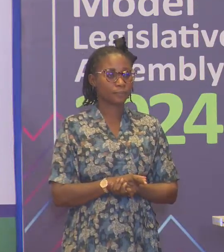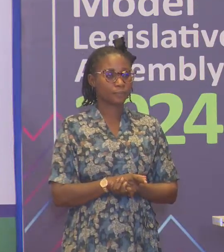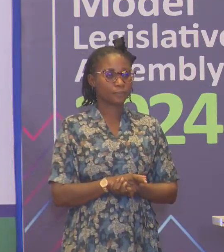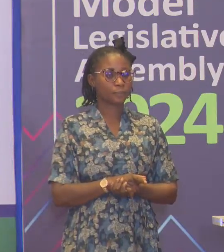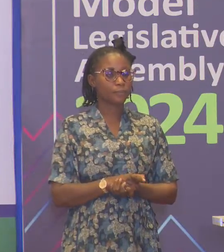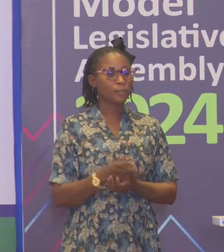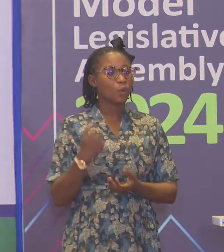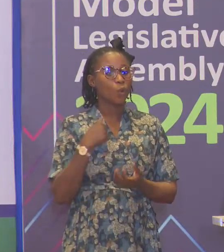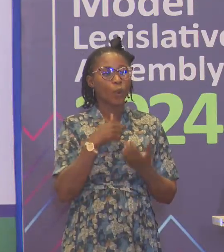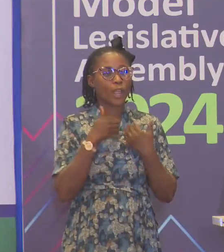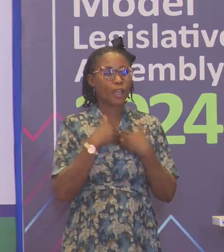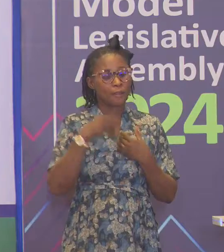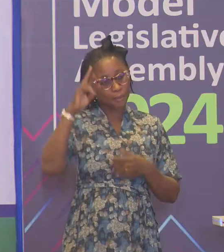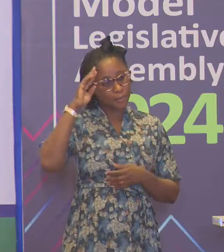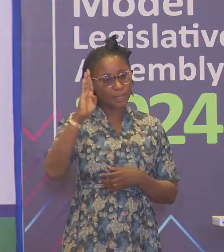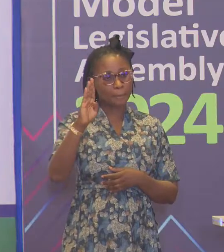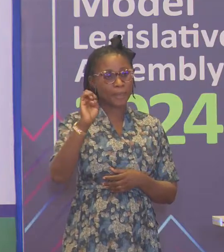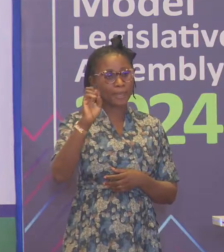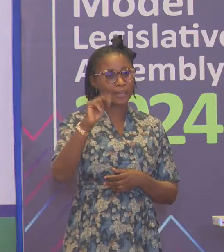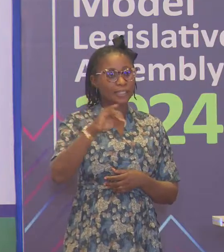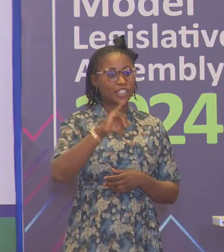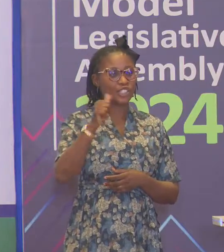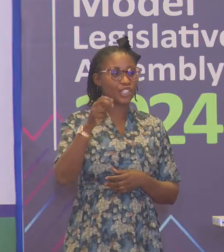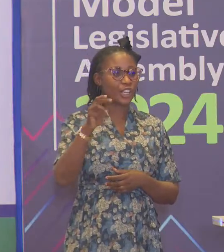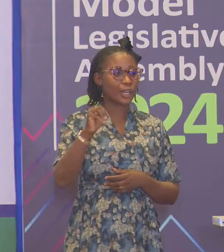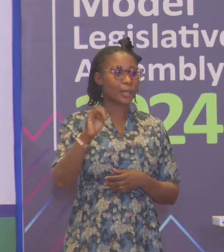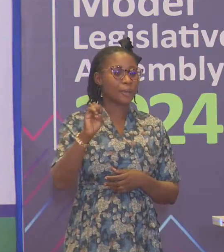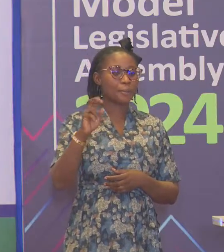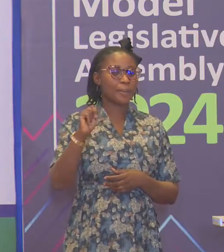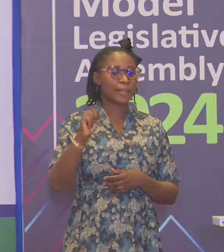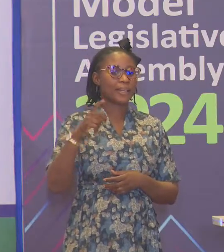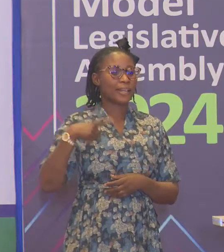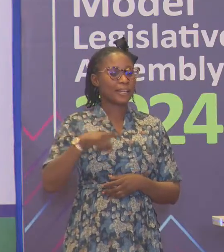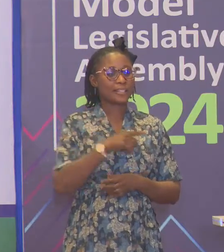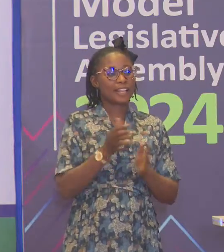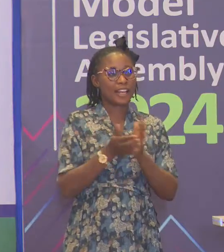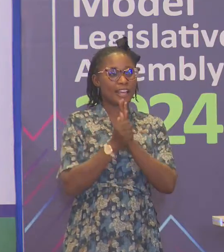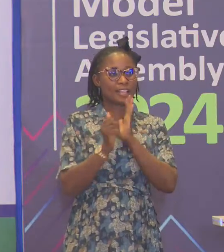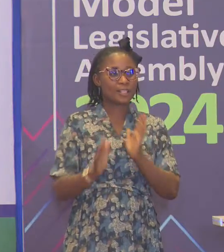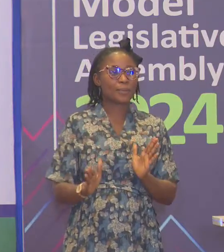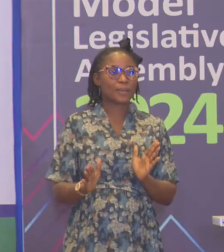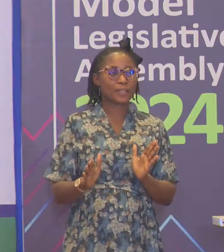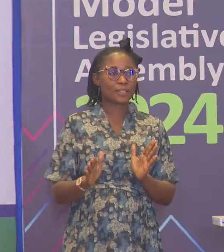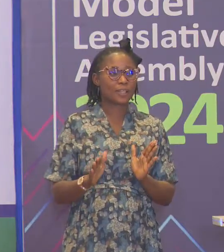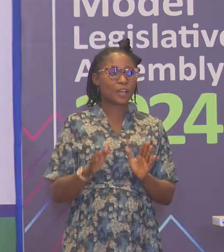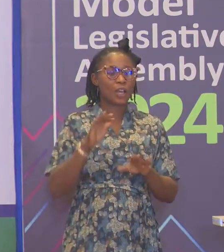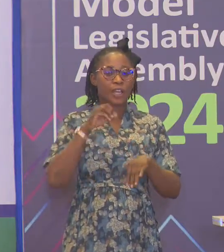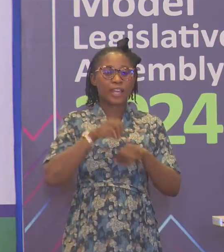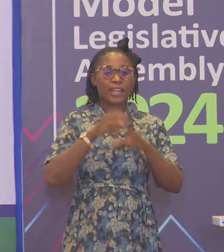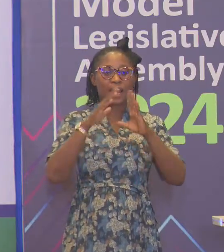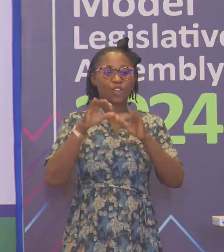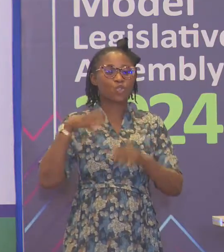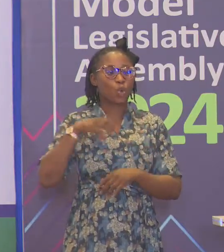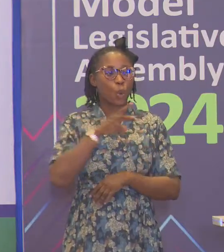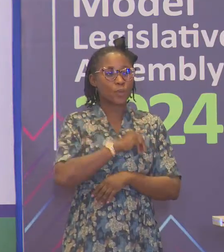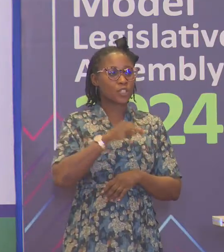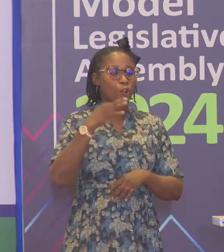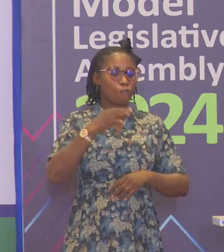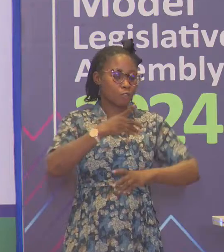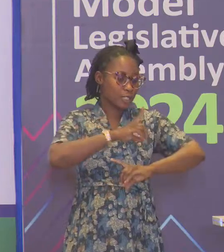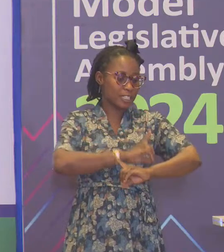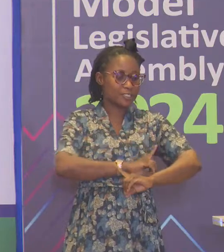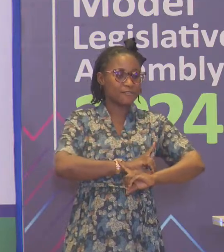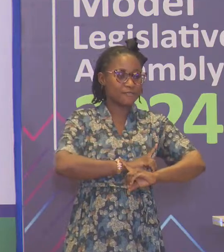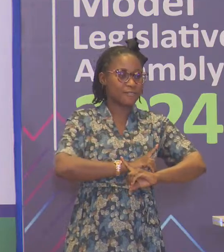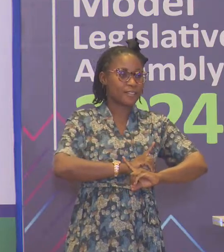We have Mr. Benjamin Ekei, who is a legislative expert and consultant with the House Committee on Defense. He